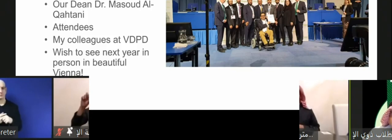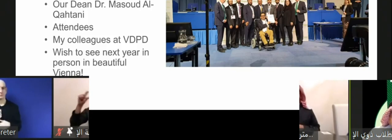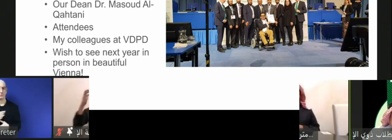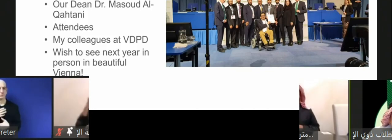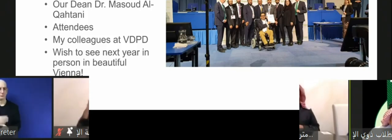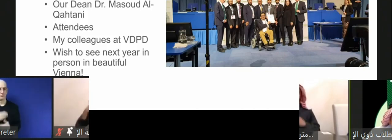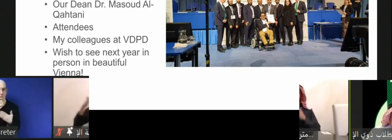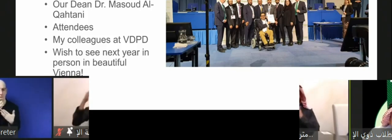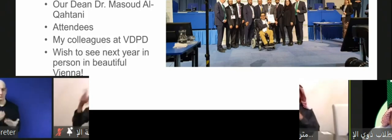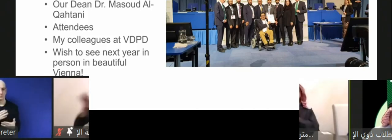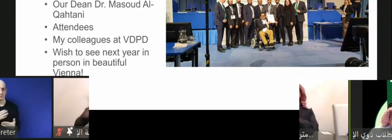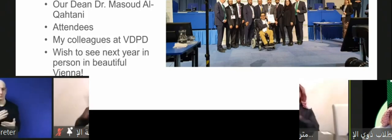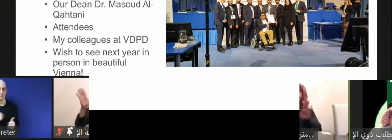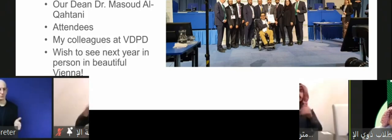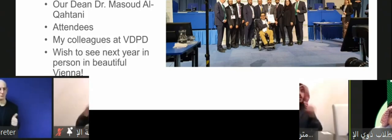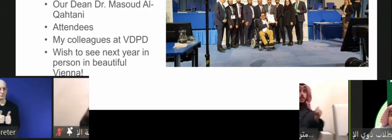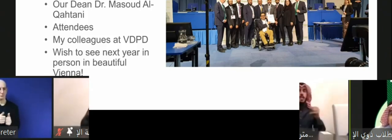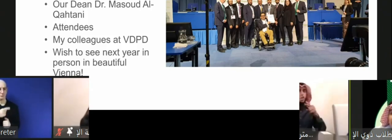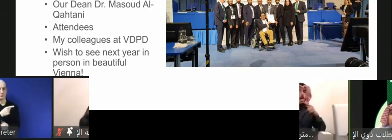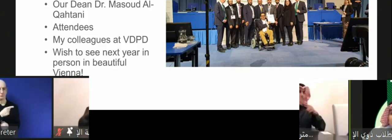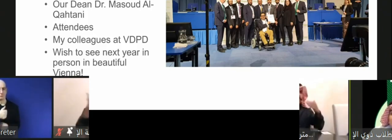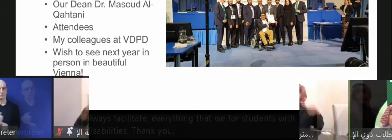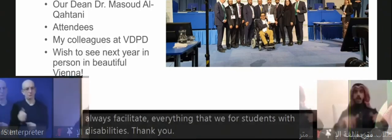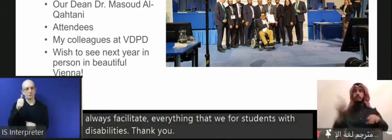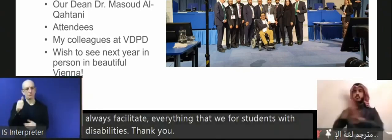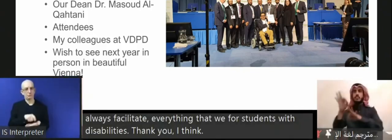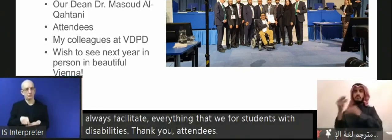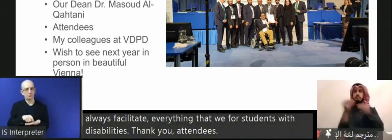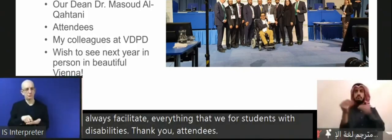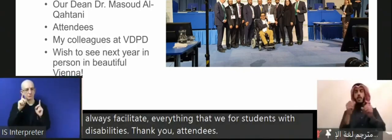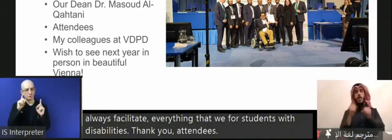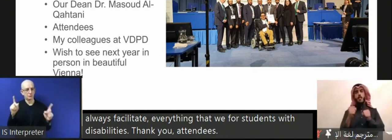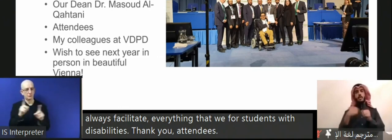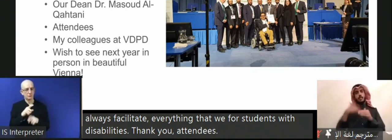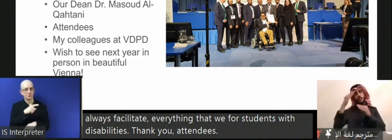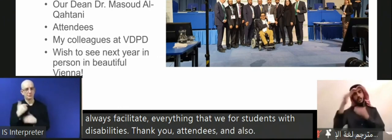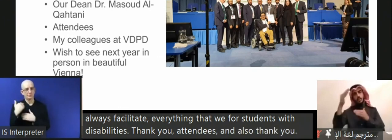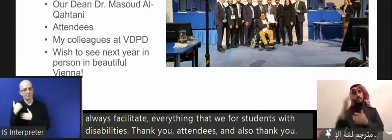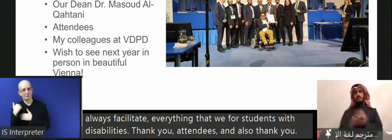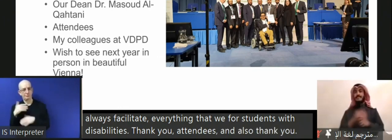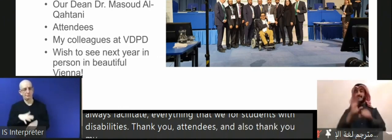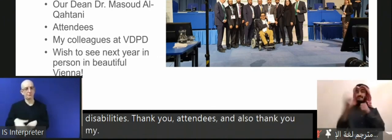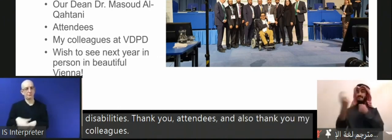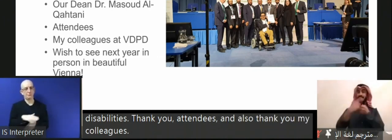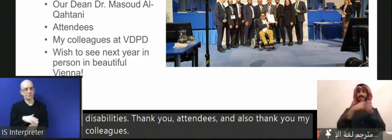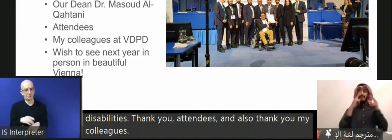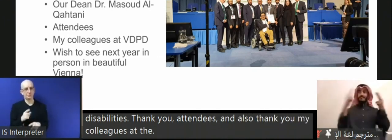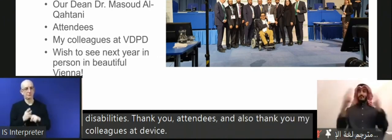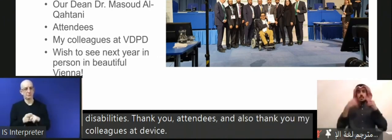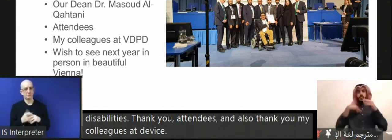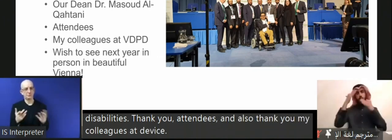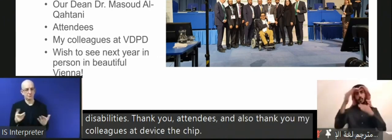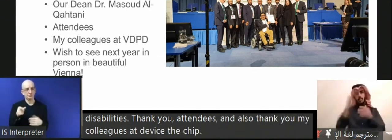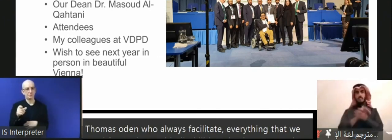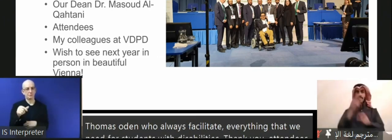we need for students with disabilities. Thank you, attendees. And also thank you, my colleagues at the Vice Deanship